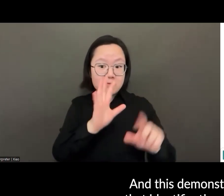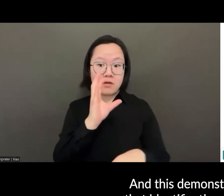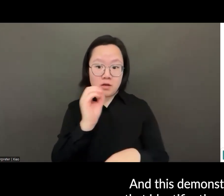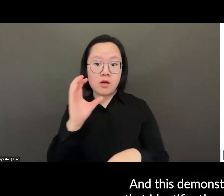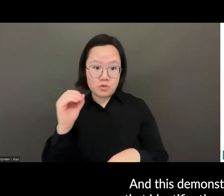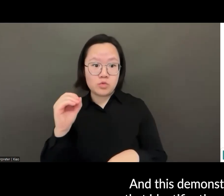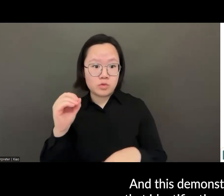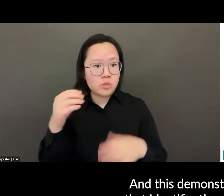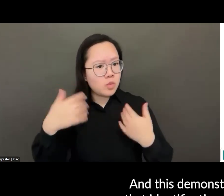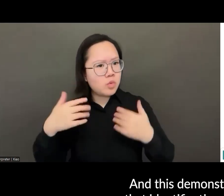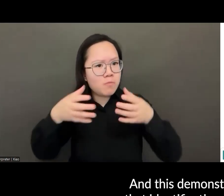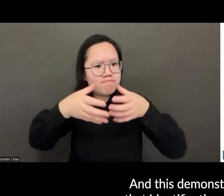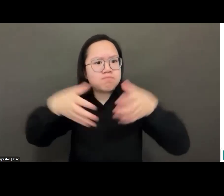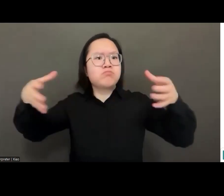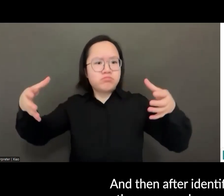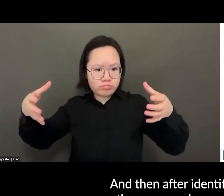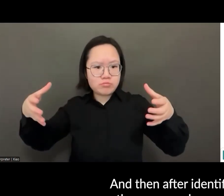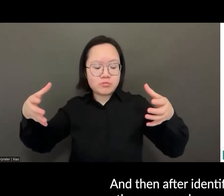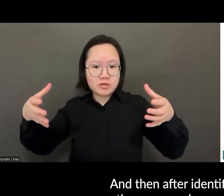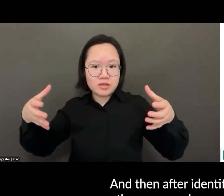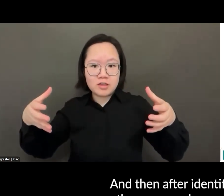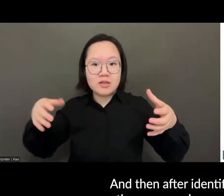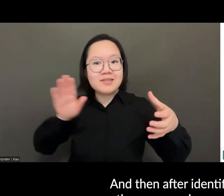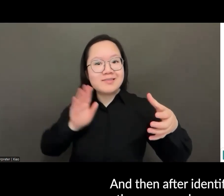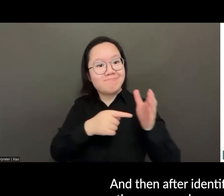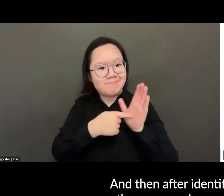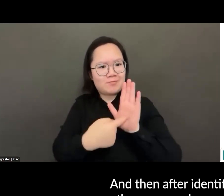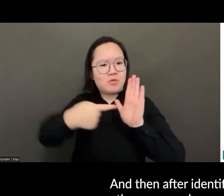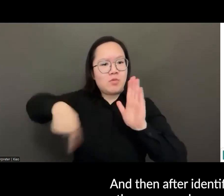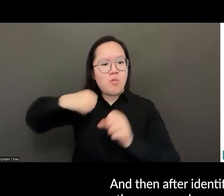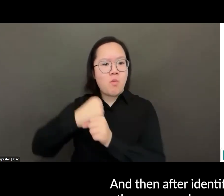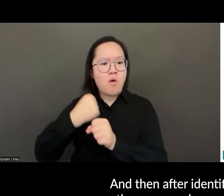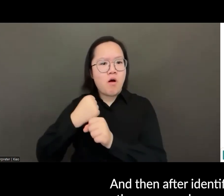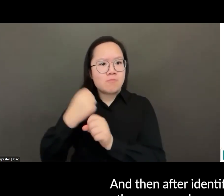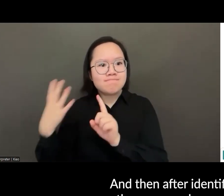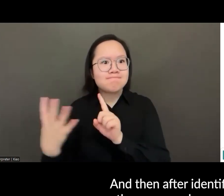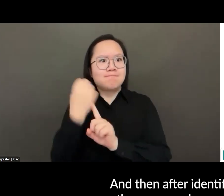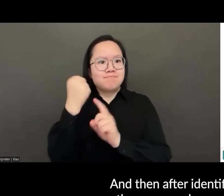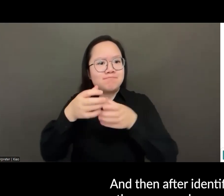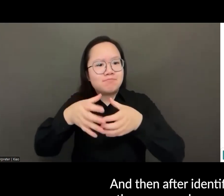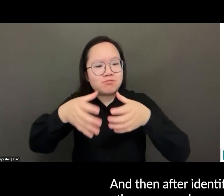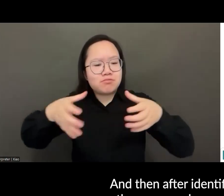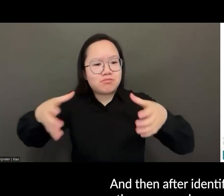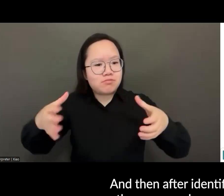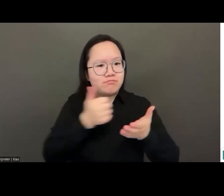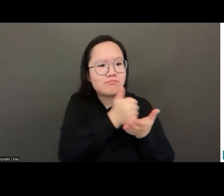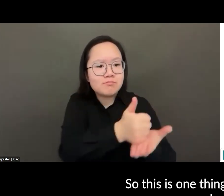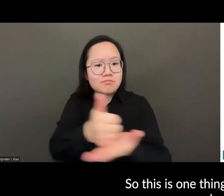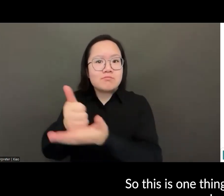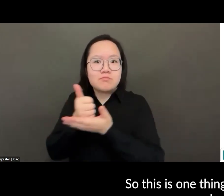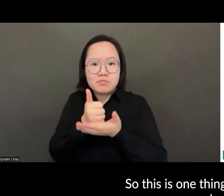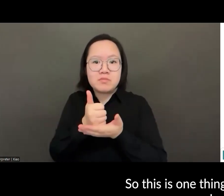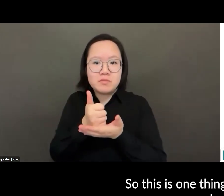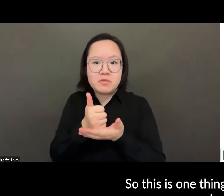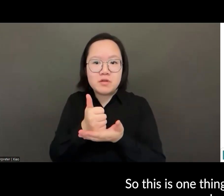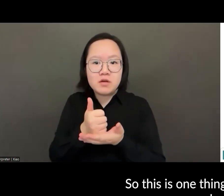that identification systems do work. And then after identification systems, and then we, inclusion comes in. So